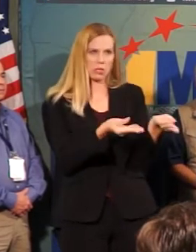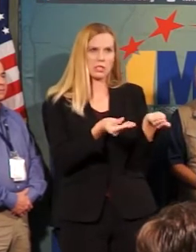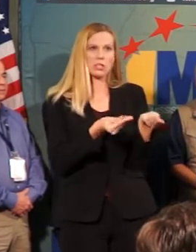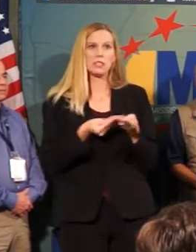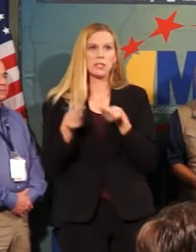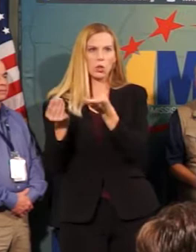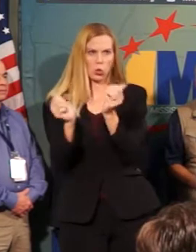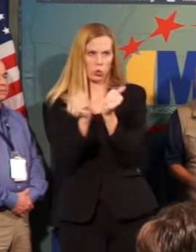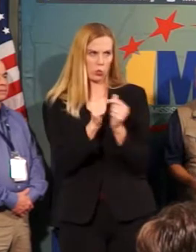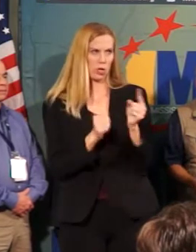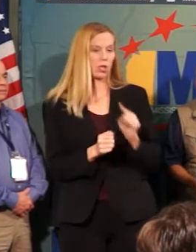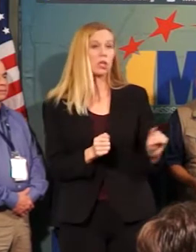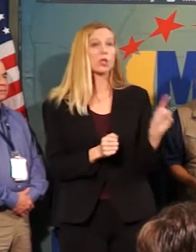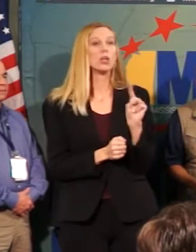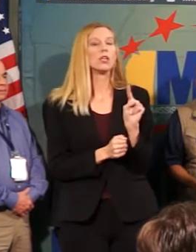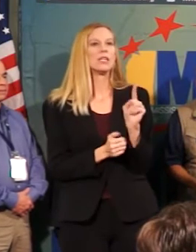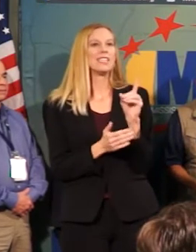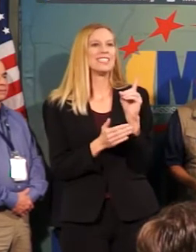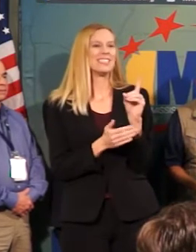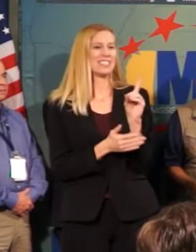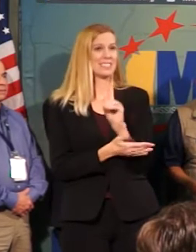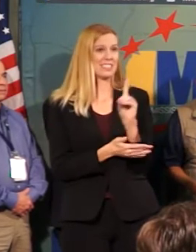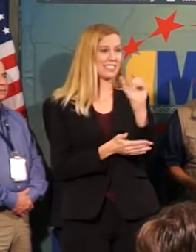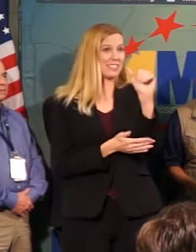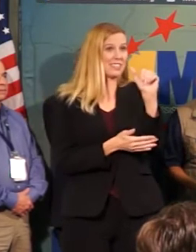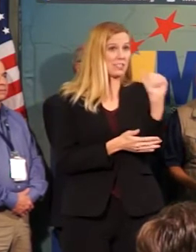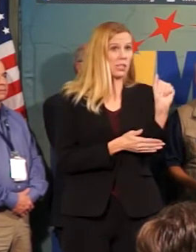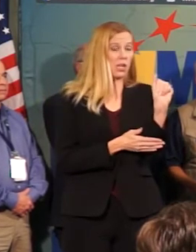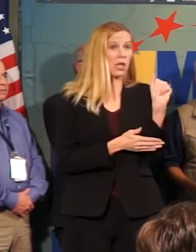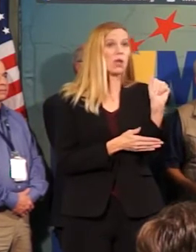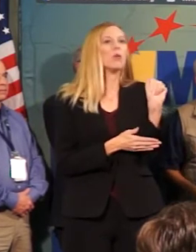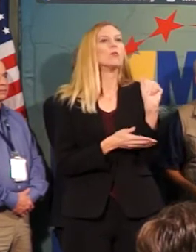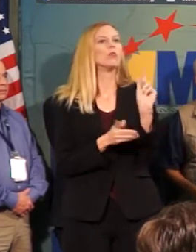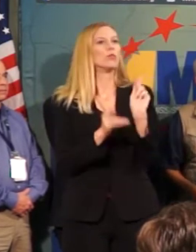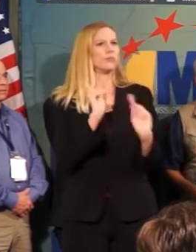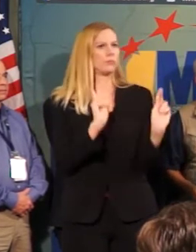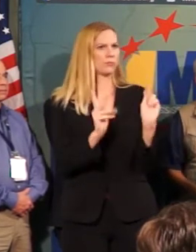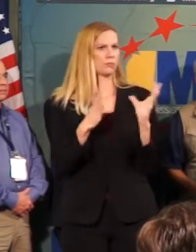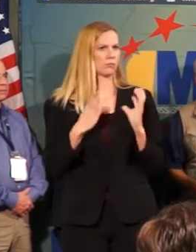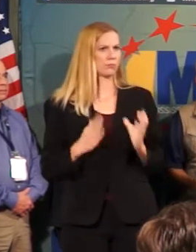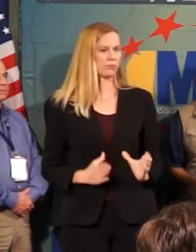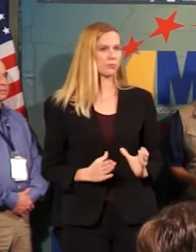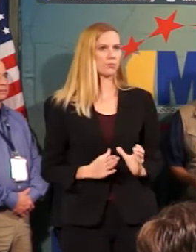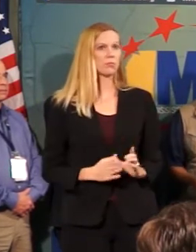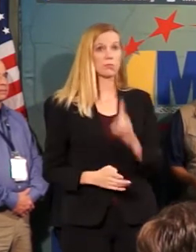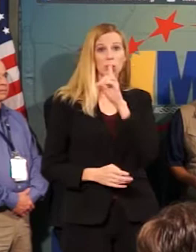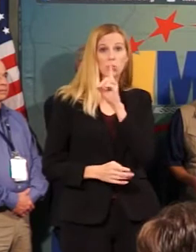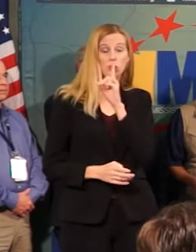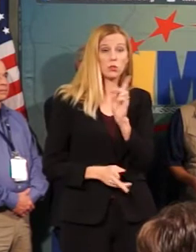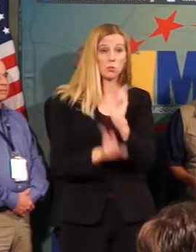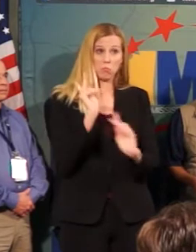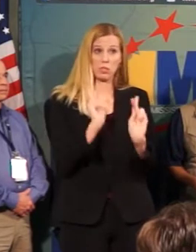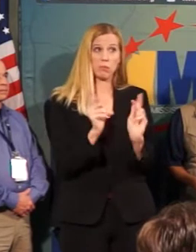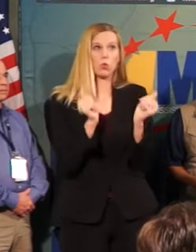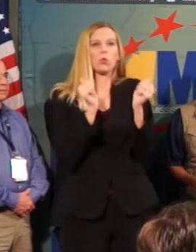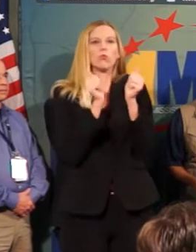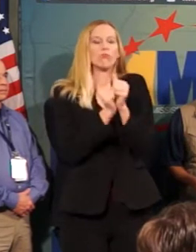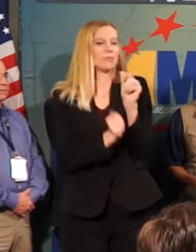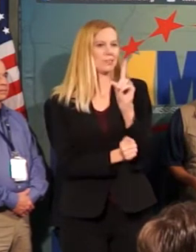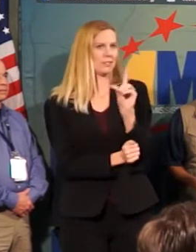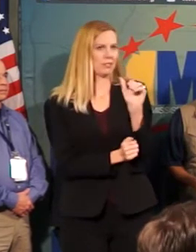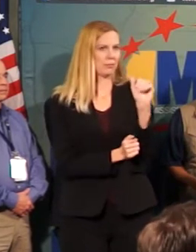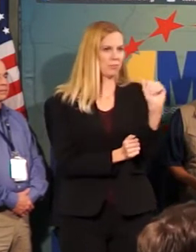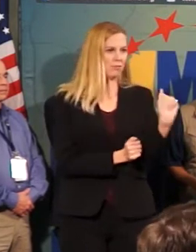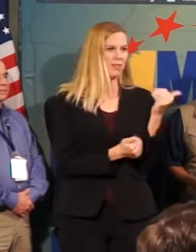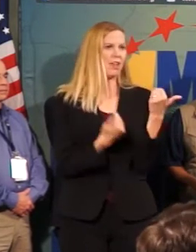community, and 23% of our Mississippians do suffer from some type of disability, ensure that those with disabilities have a